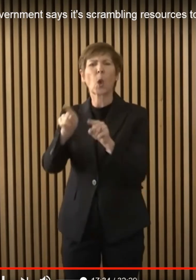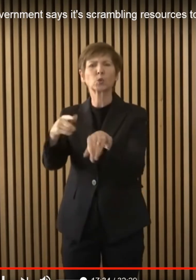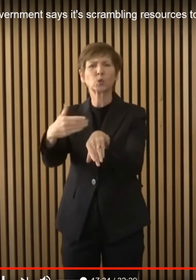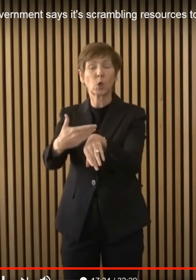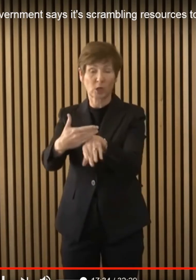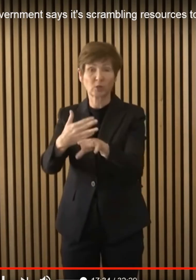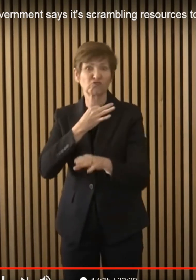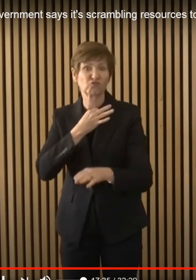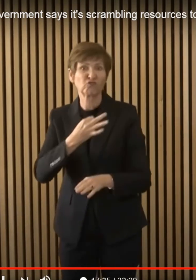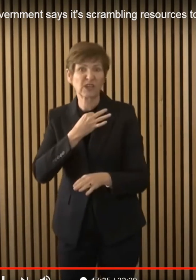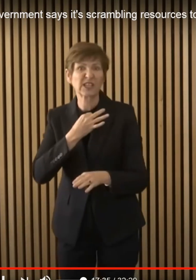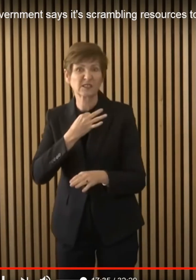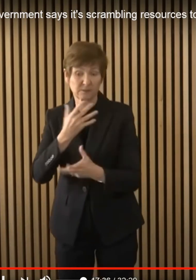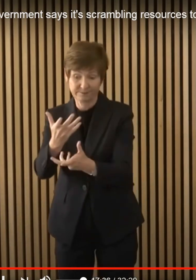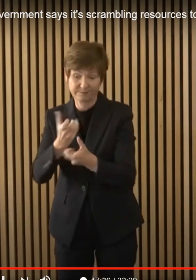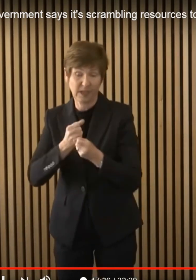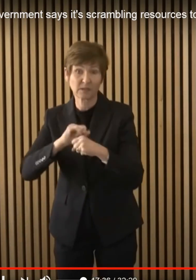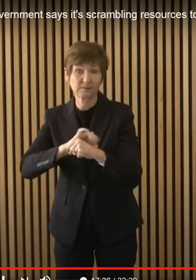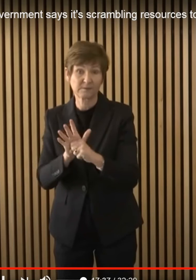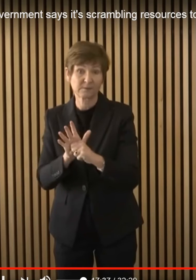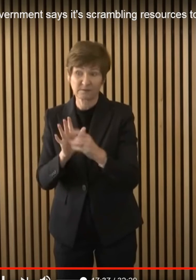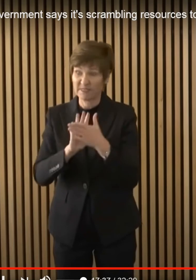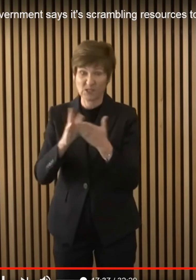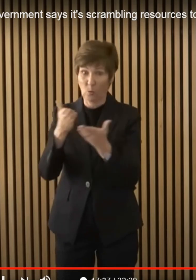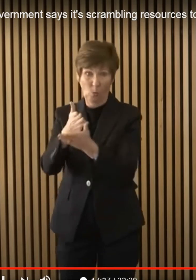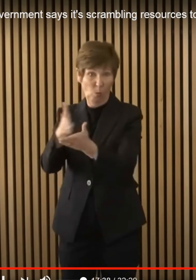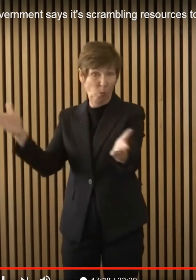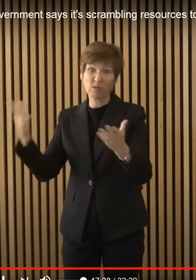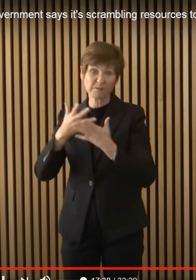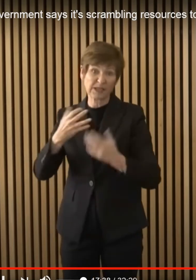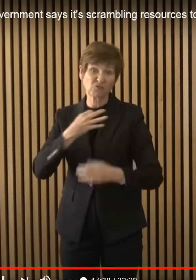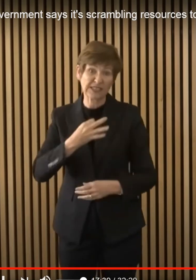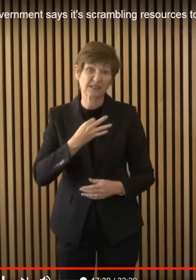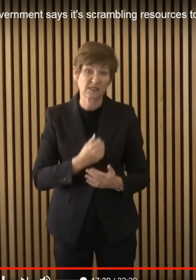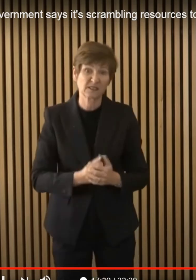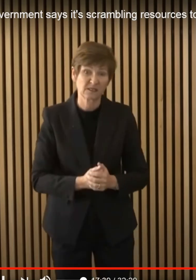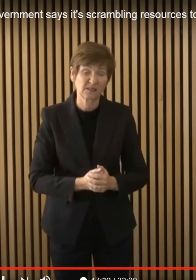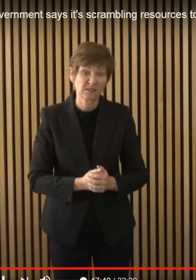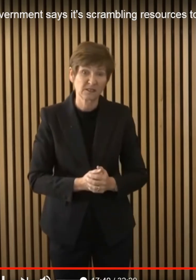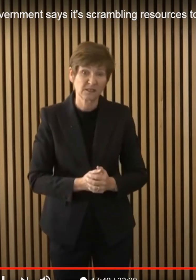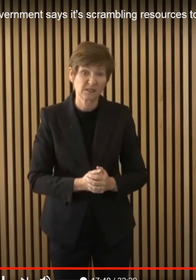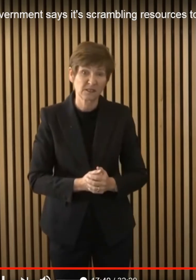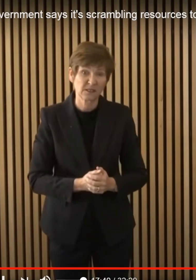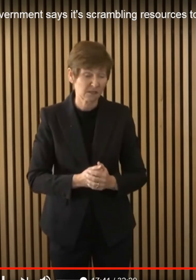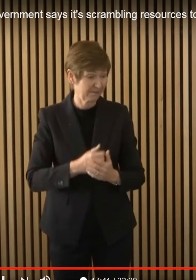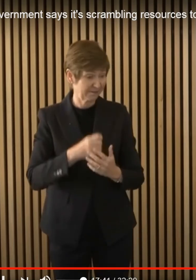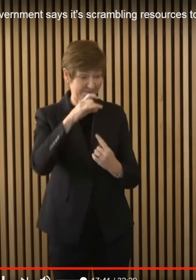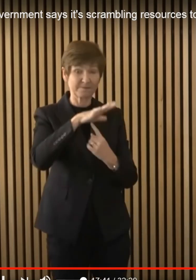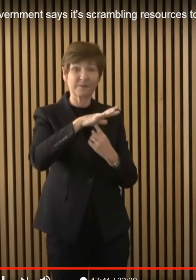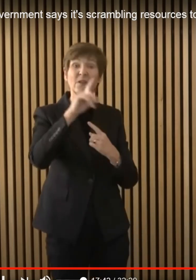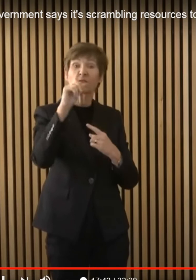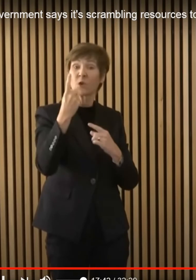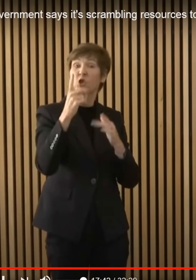the outset, any sector can be vulnerable. And this was why we took the actions as early as the 1st of